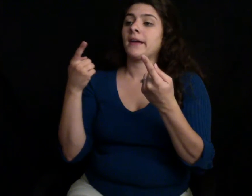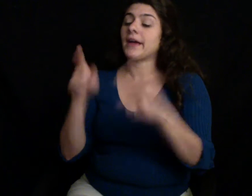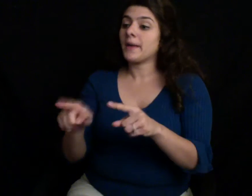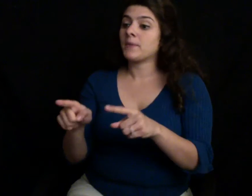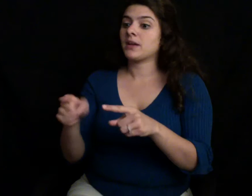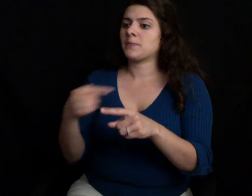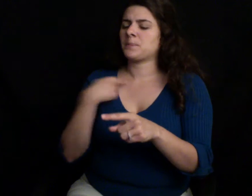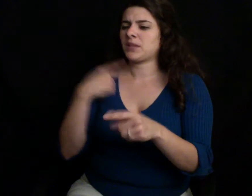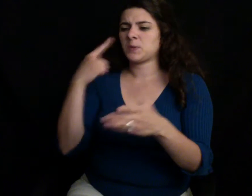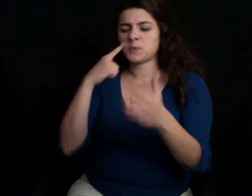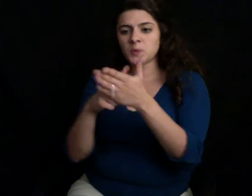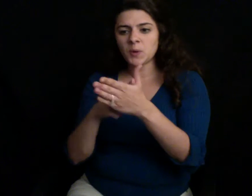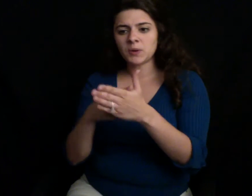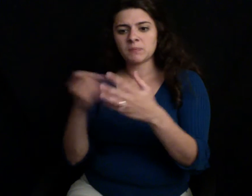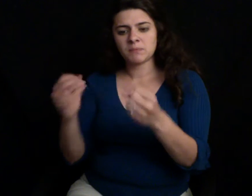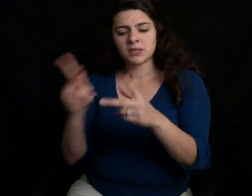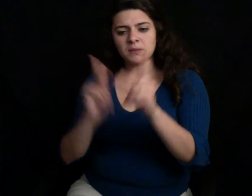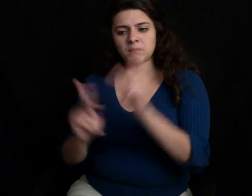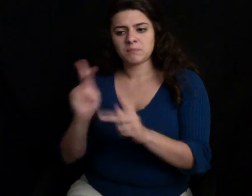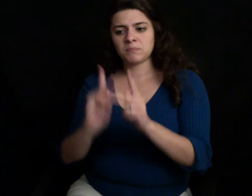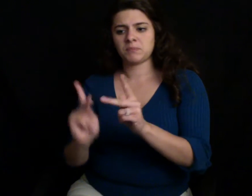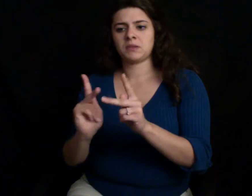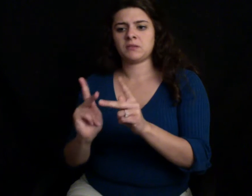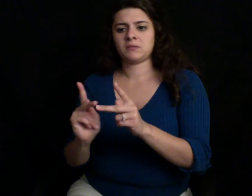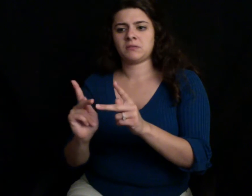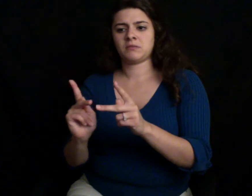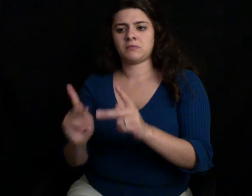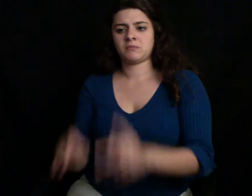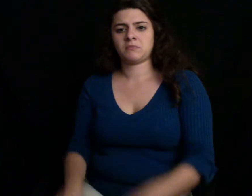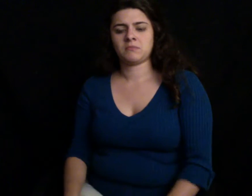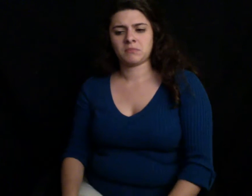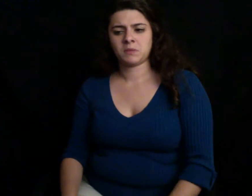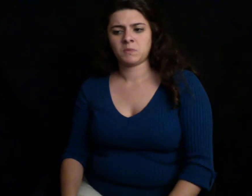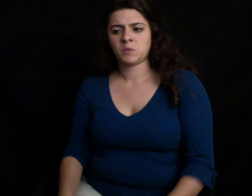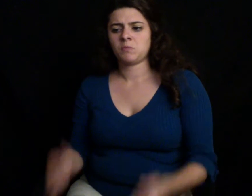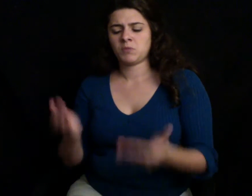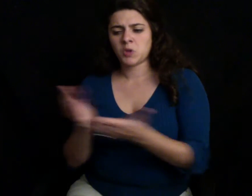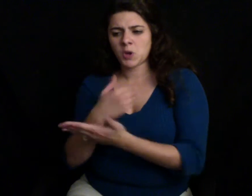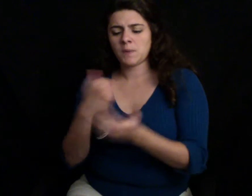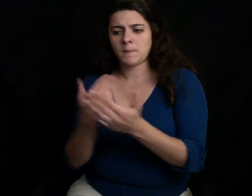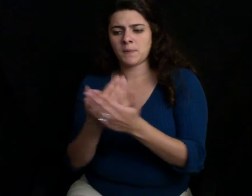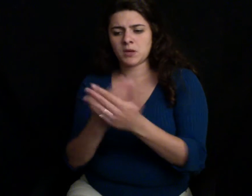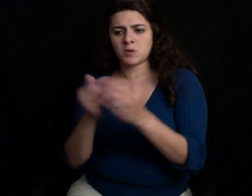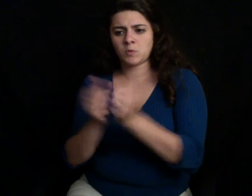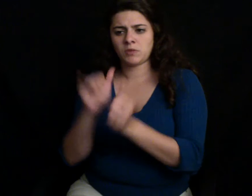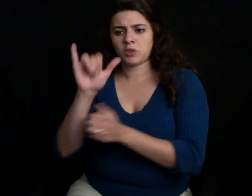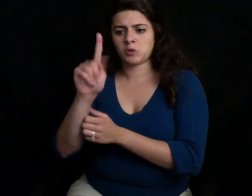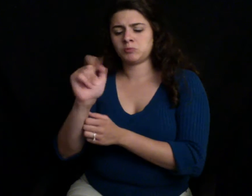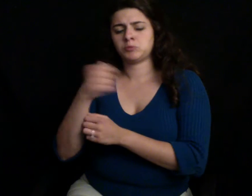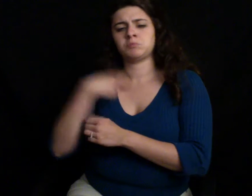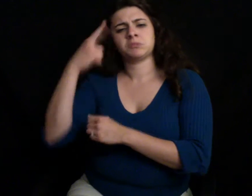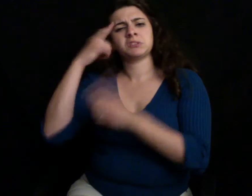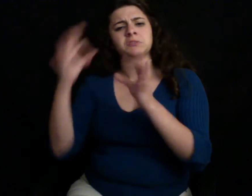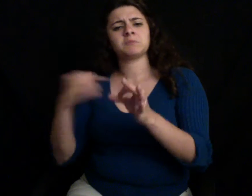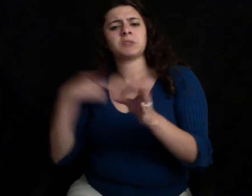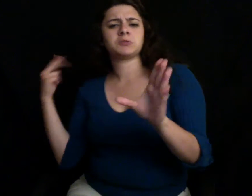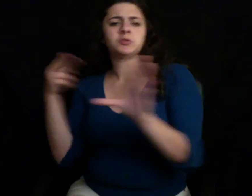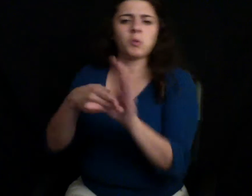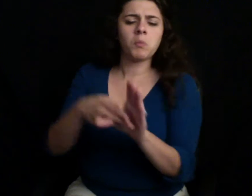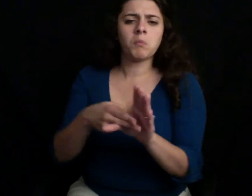YouTubers was making, I said I want to be a personality on YouTube also. And people just started, and I knew that I studied them, and I